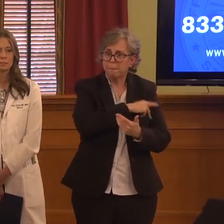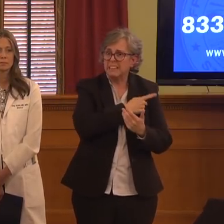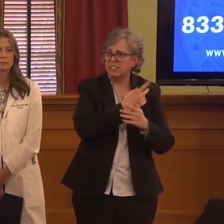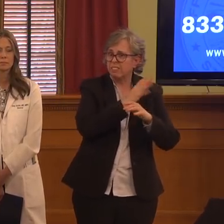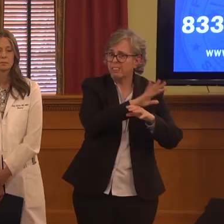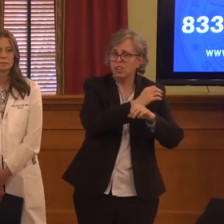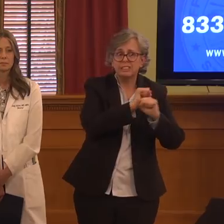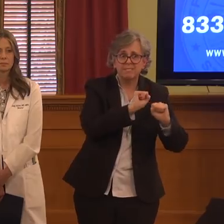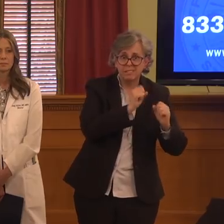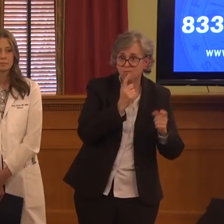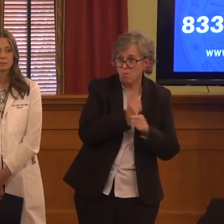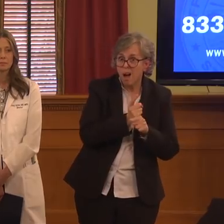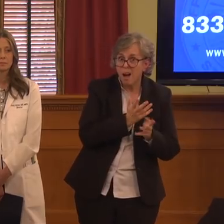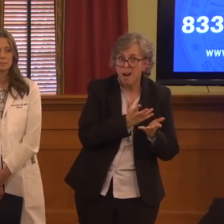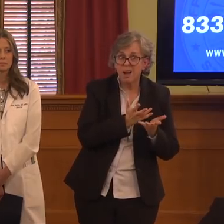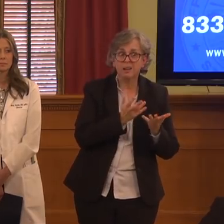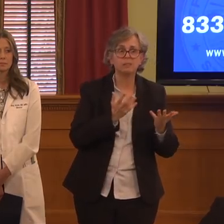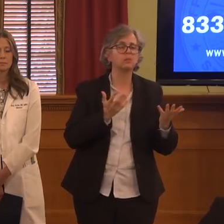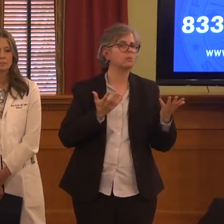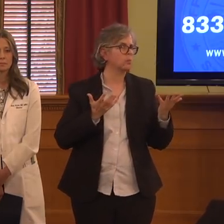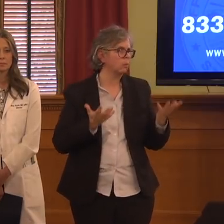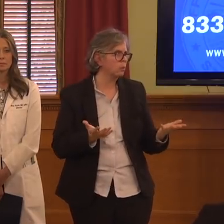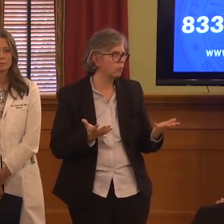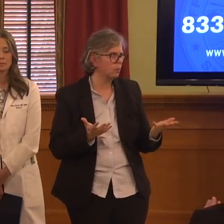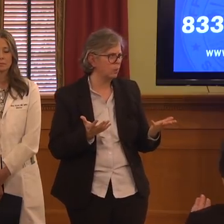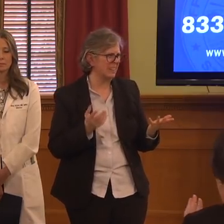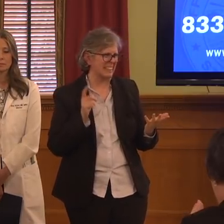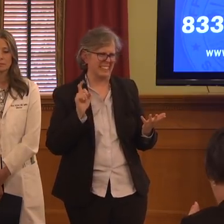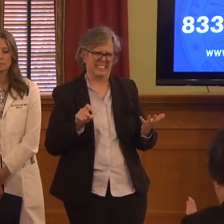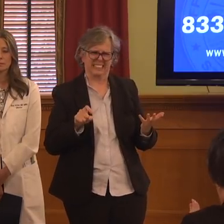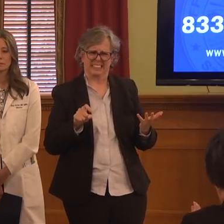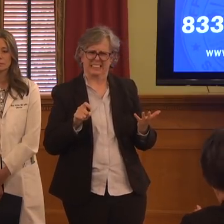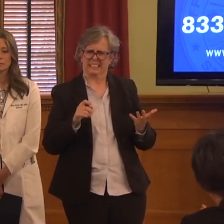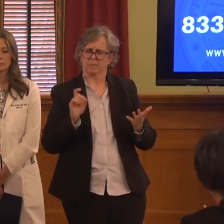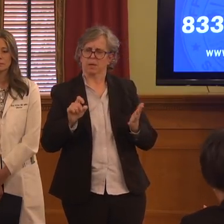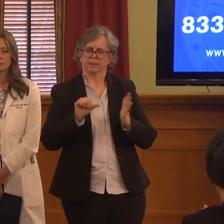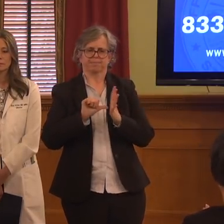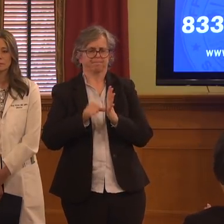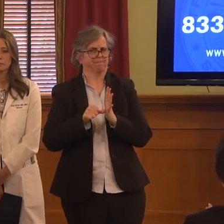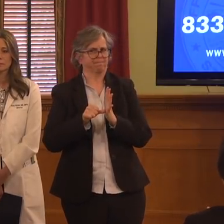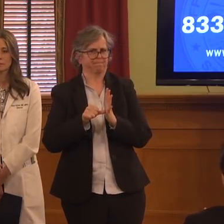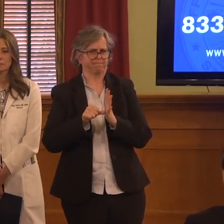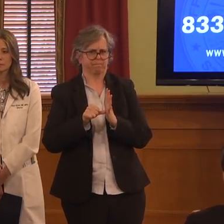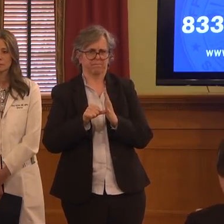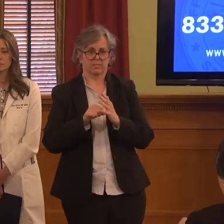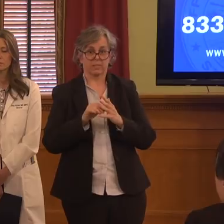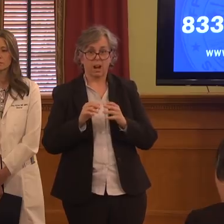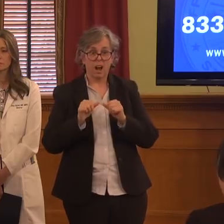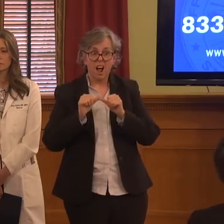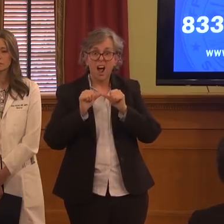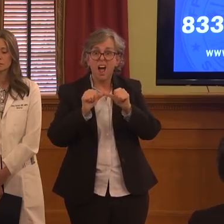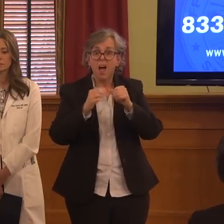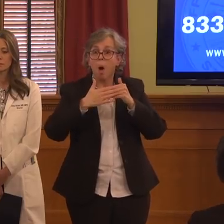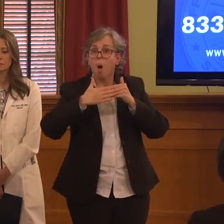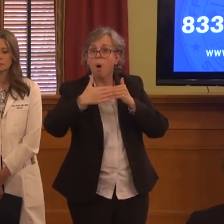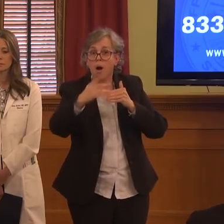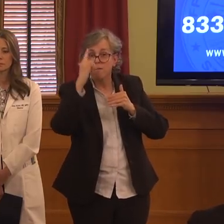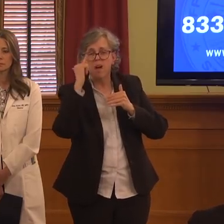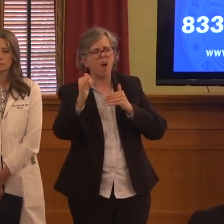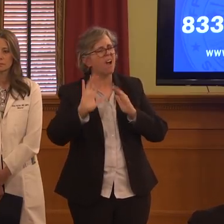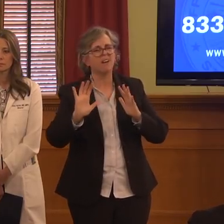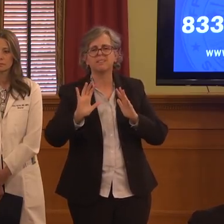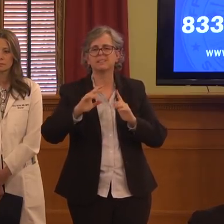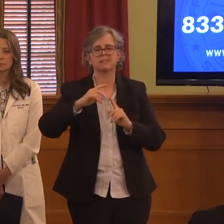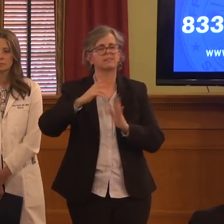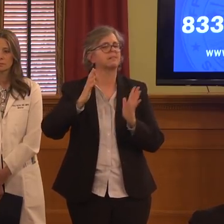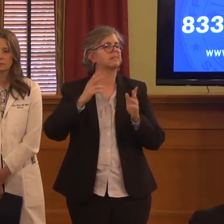Again, what I would say to all Ohioans is this will not last forever. This is temporary. Everything we're